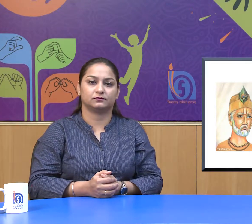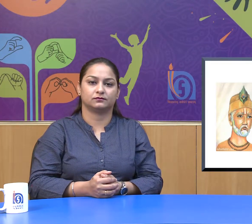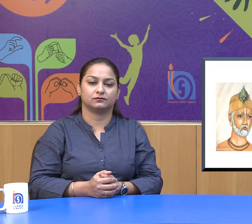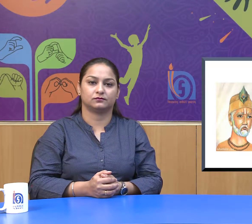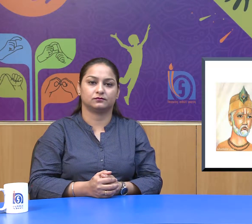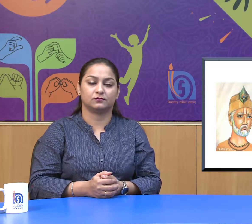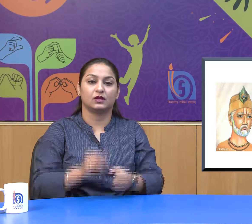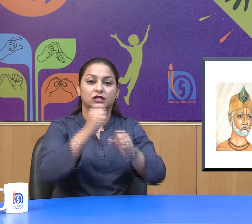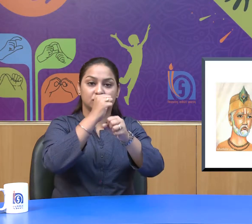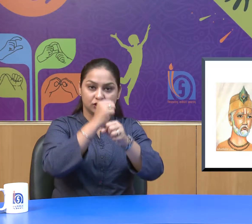Govinda,